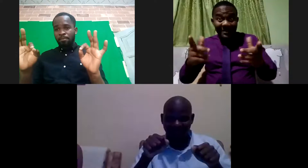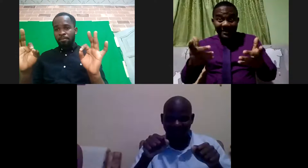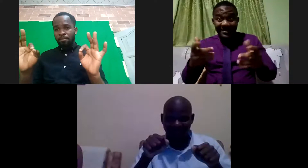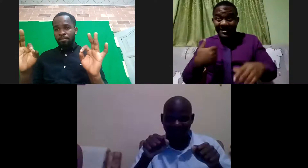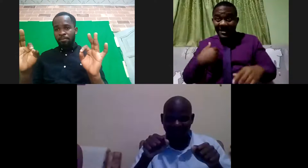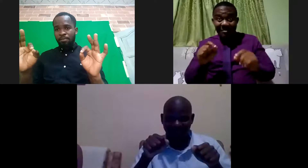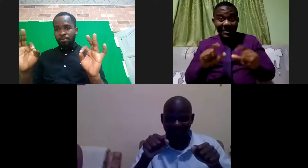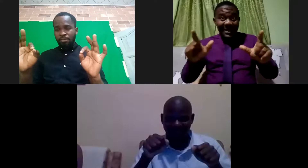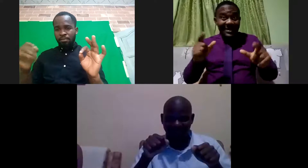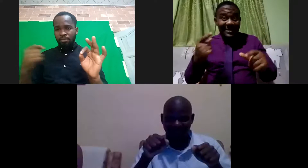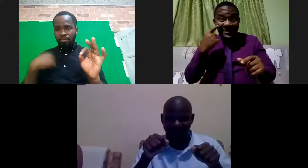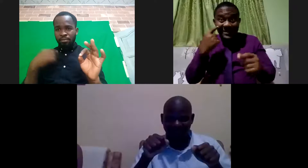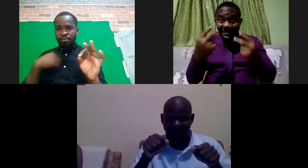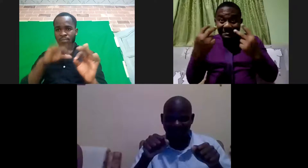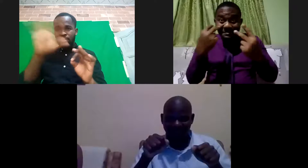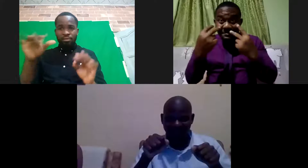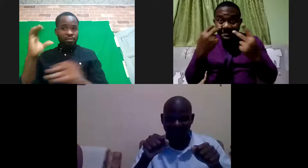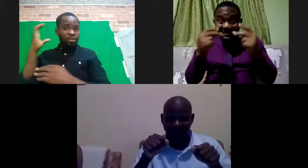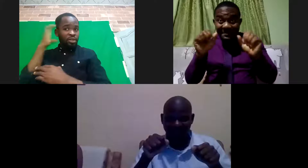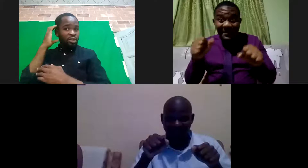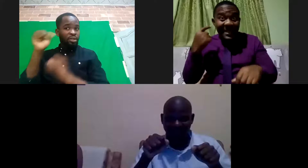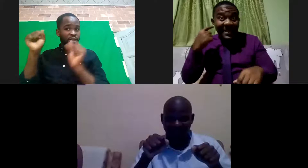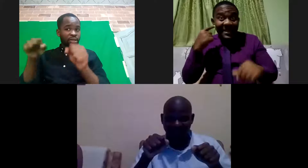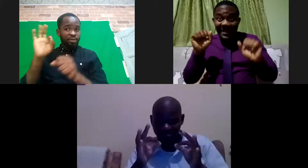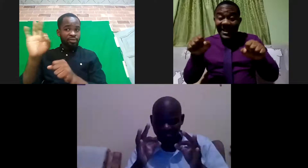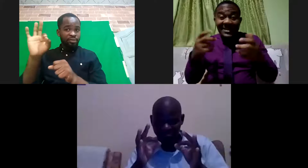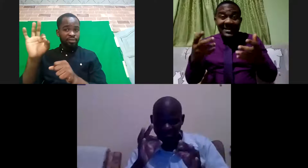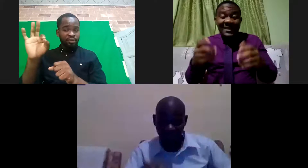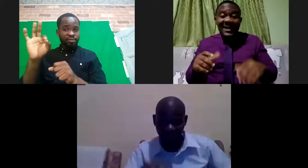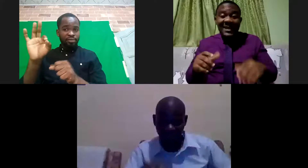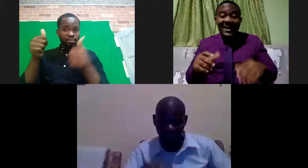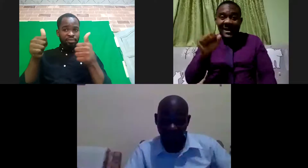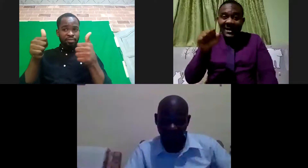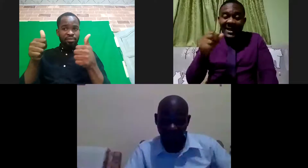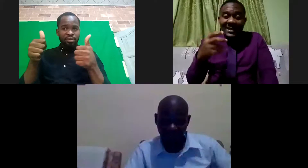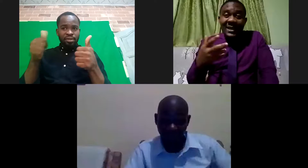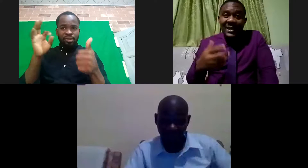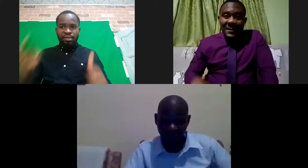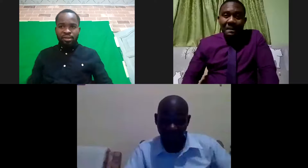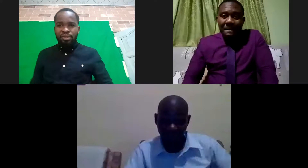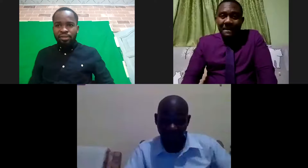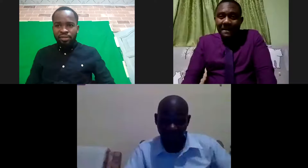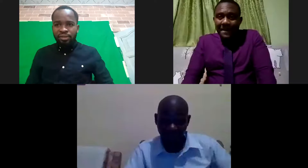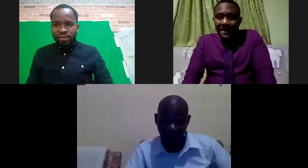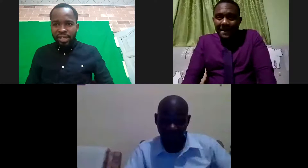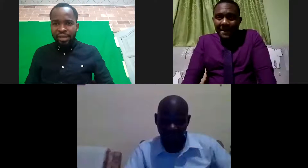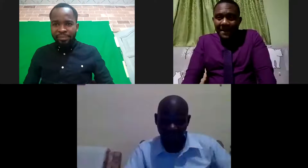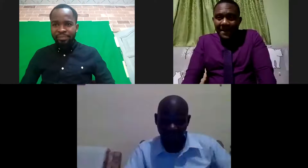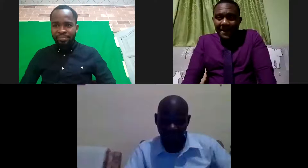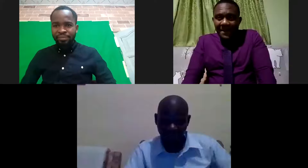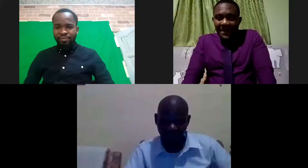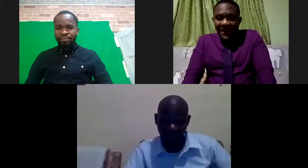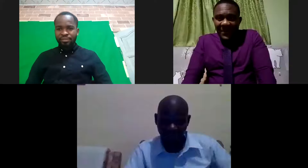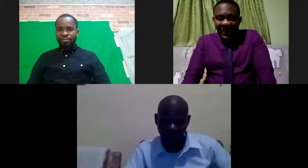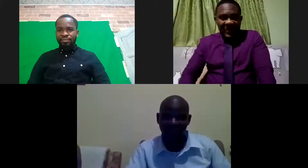Can you hear me? Can everyone hear me now? Yes, Clement, please. Yes. Yes, yes, I can. Yes. Yeah.